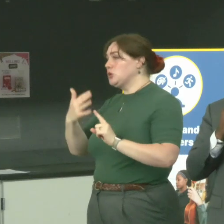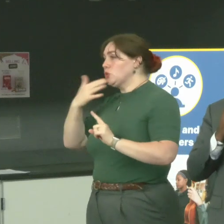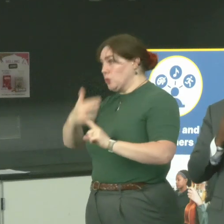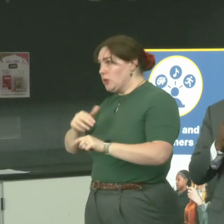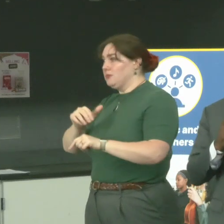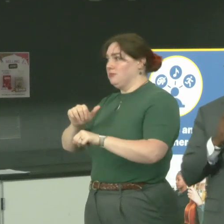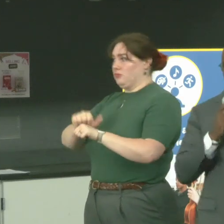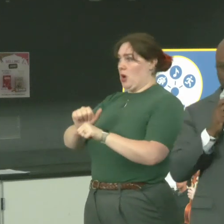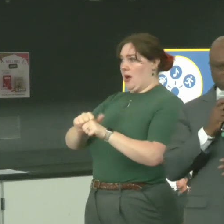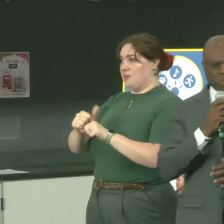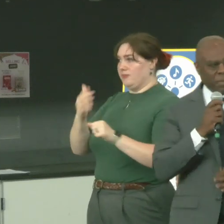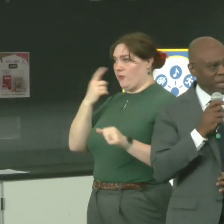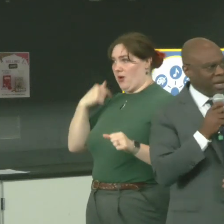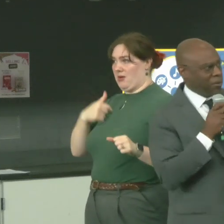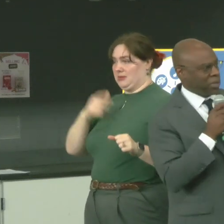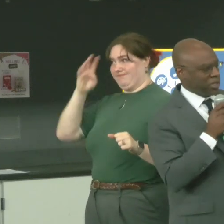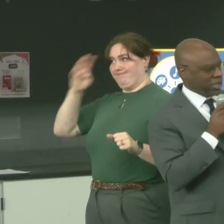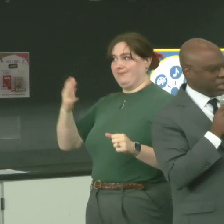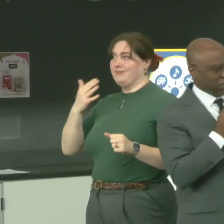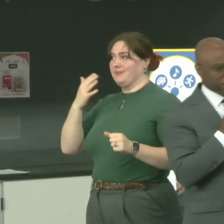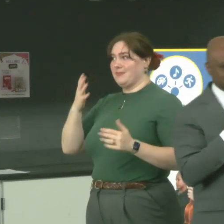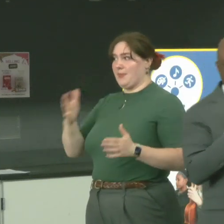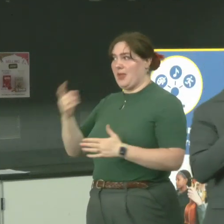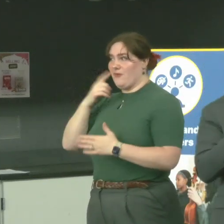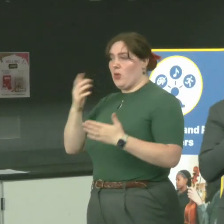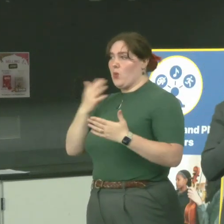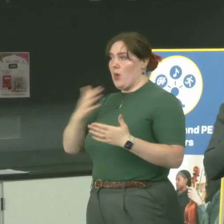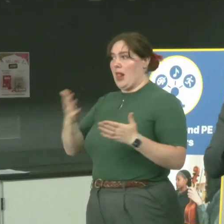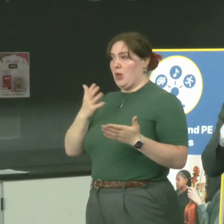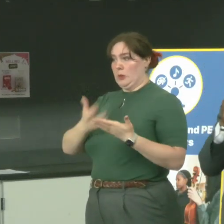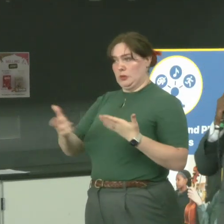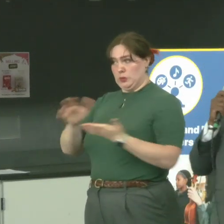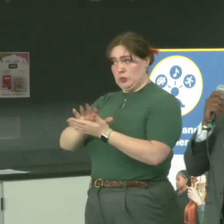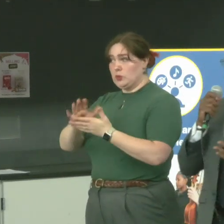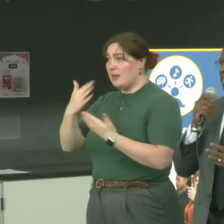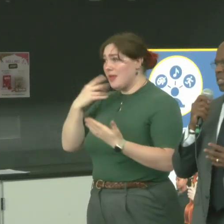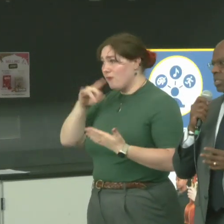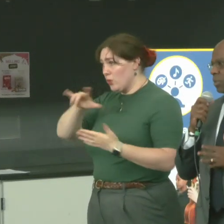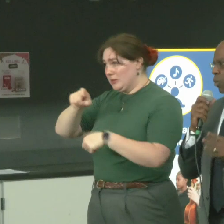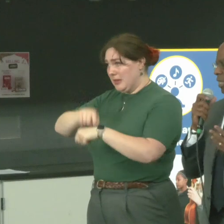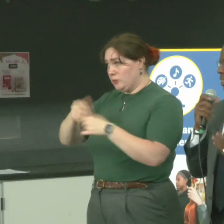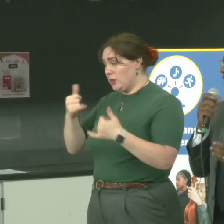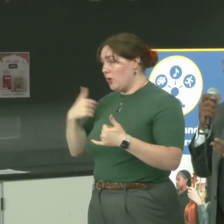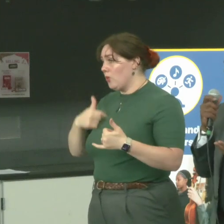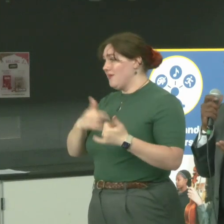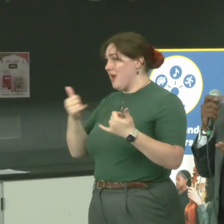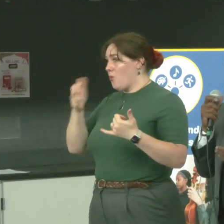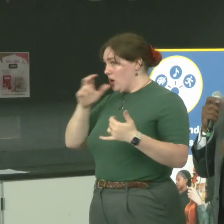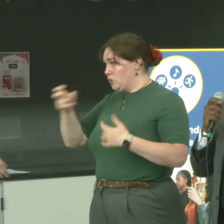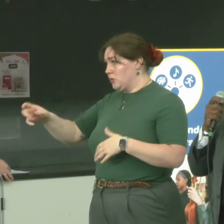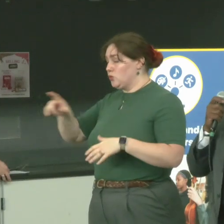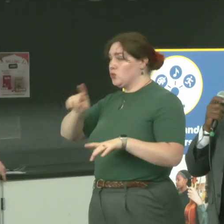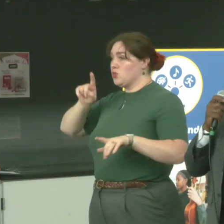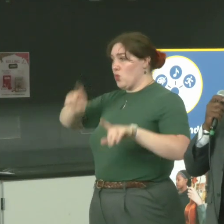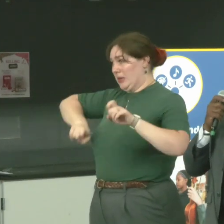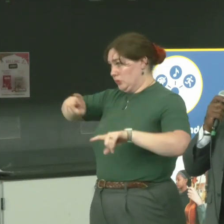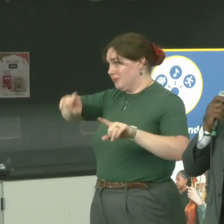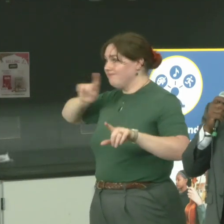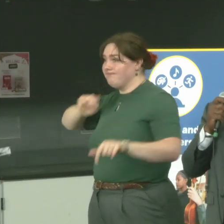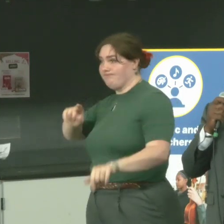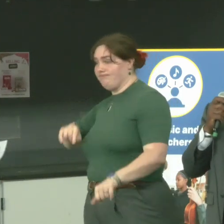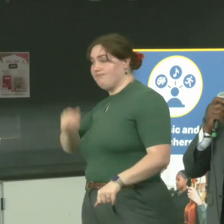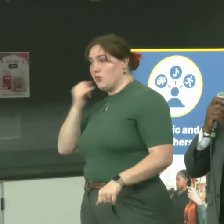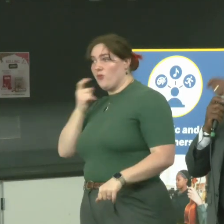system of well-resourced schools. So I wanna just thank you for your time today. We're gonna move into some question and answers. So if you all